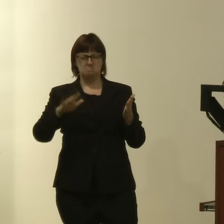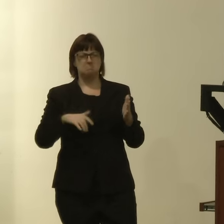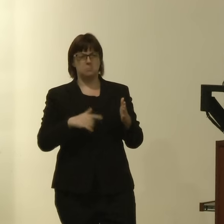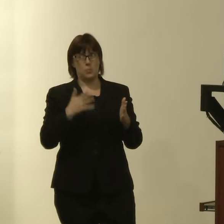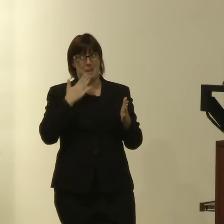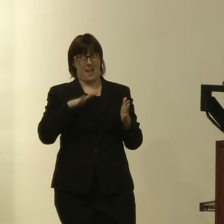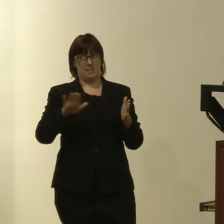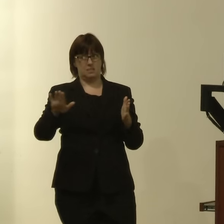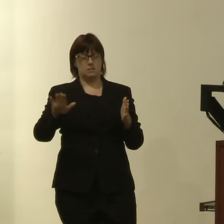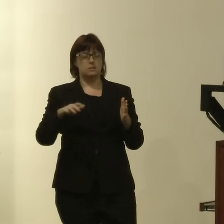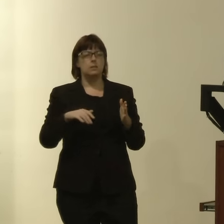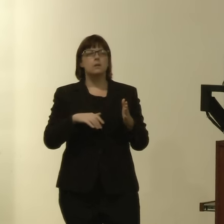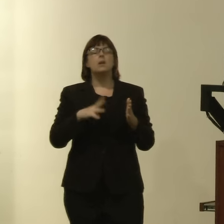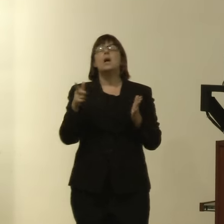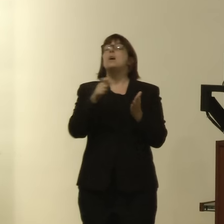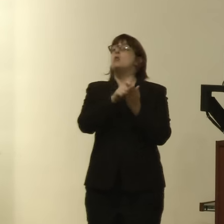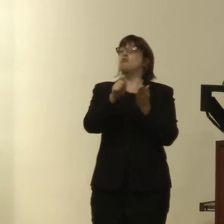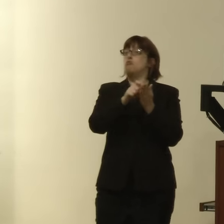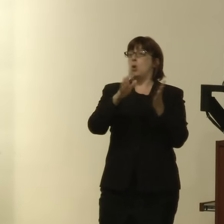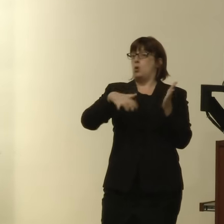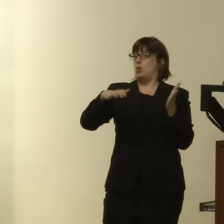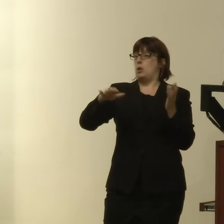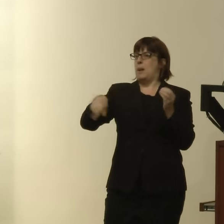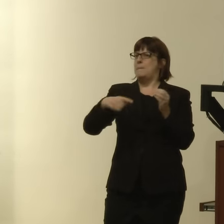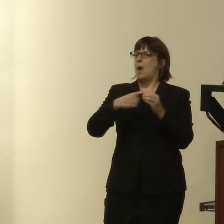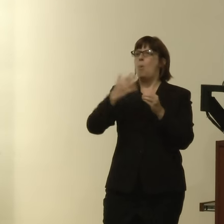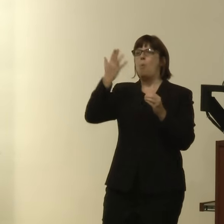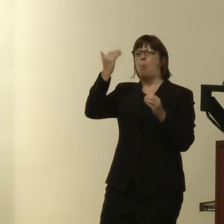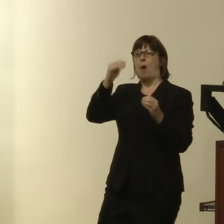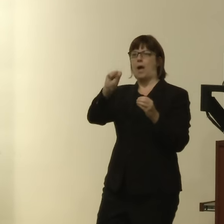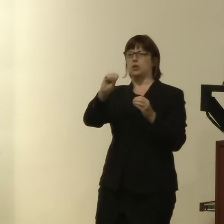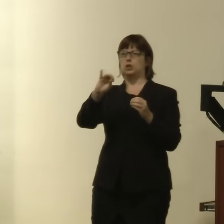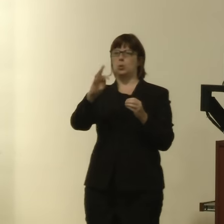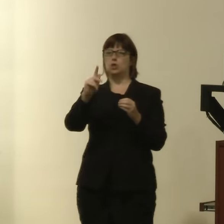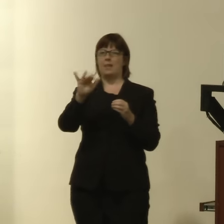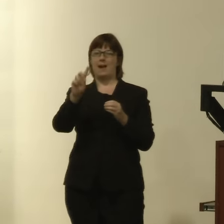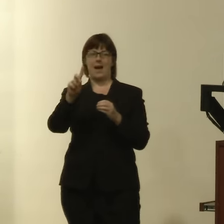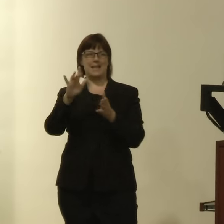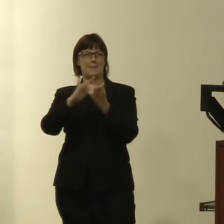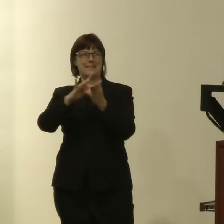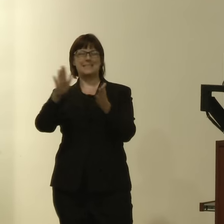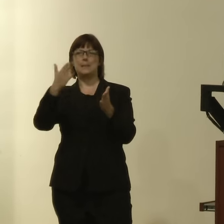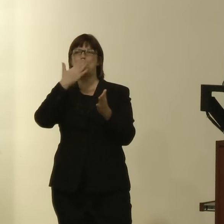bad, you know, and I wrote it about why socialized medicine is bad.